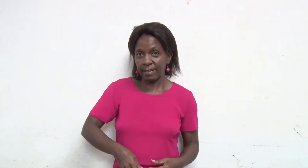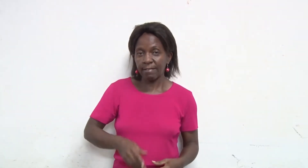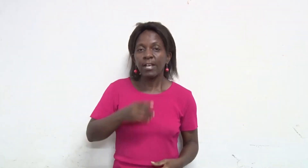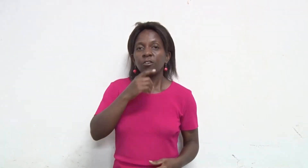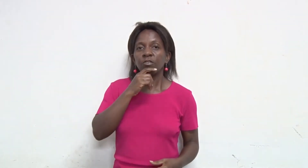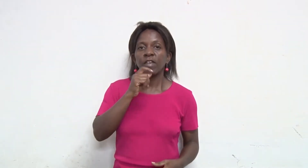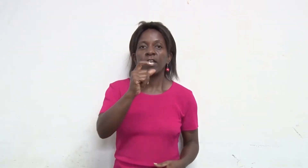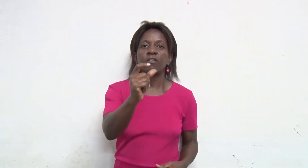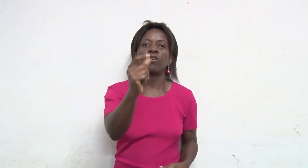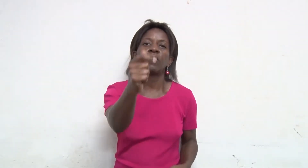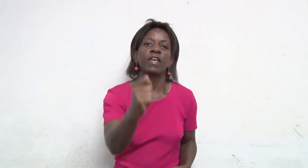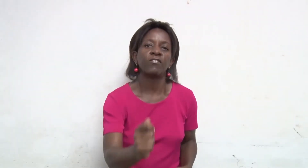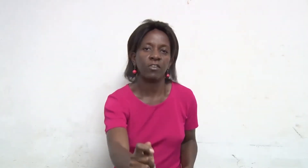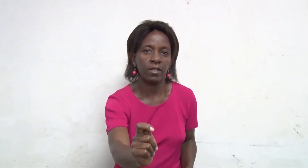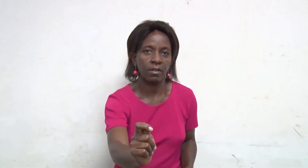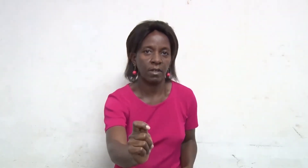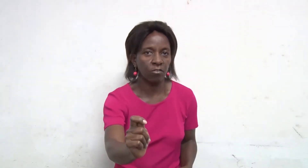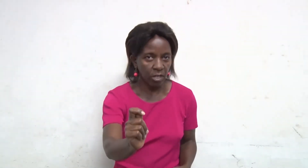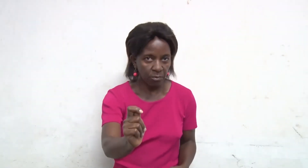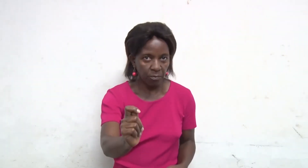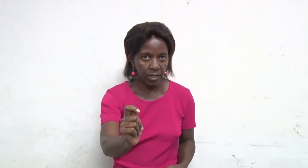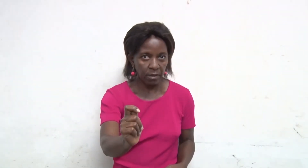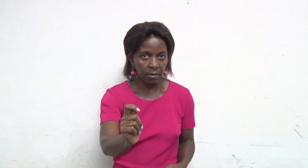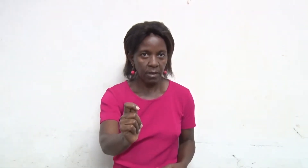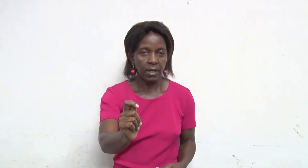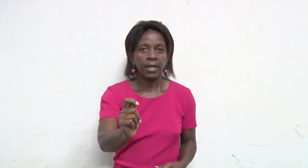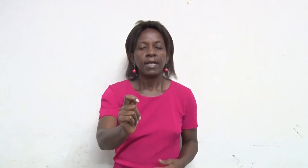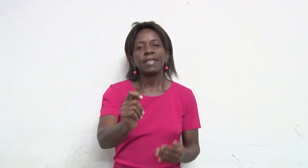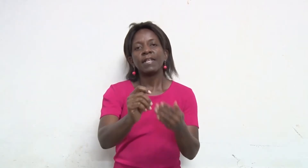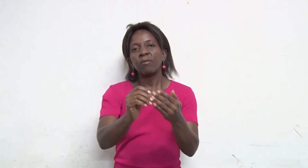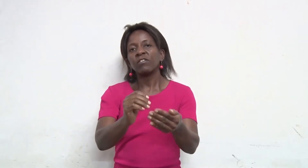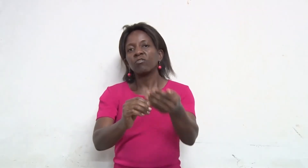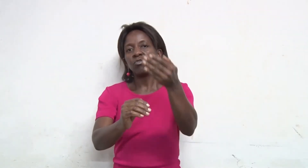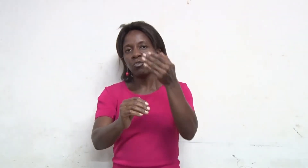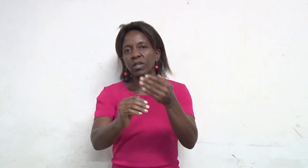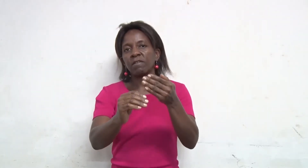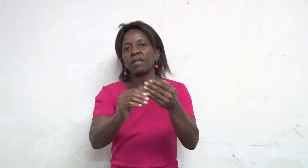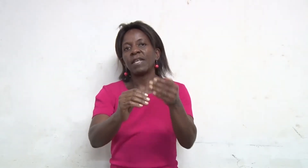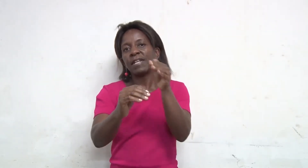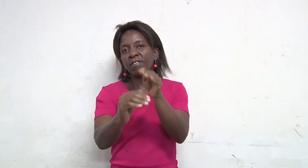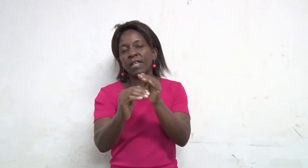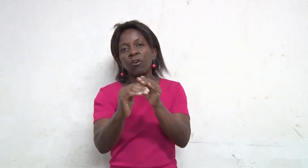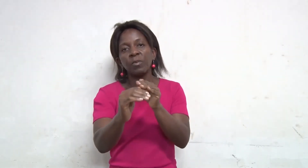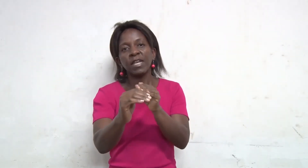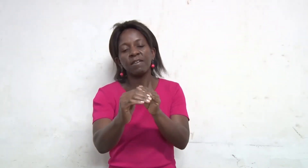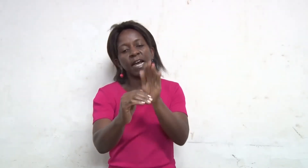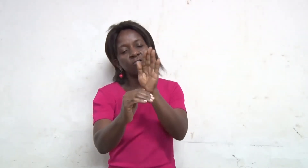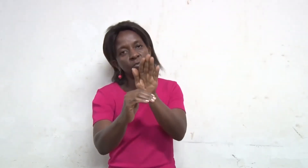this. You sign it on their chin. It's not appropriate. They are the ones to do it. Their communicating hand should